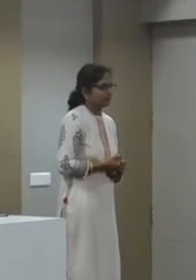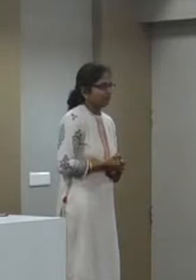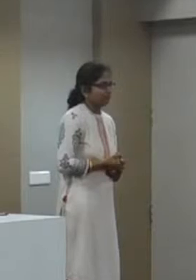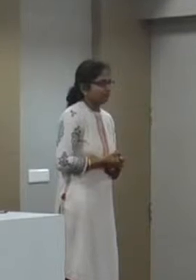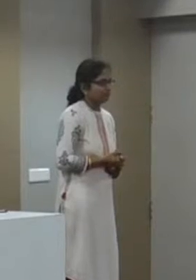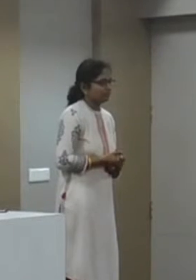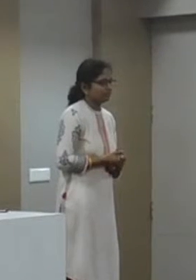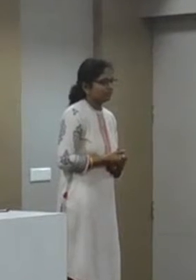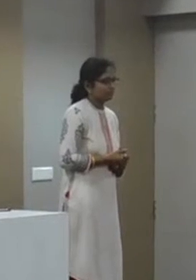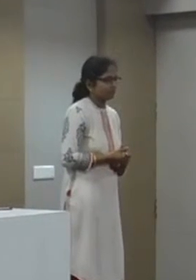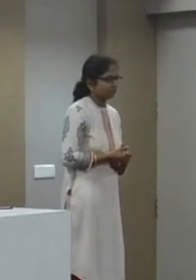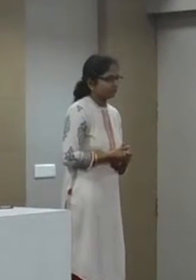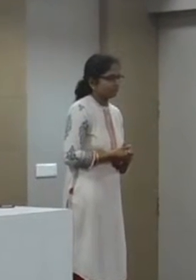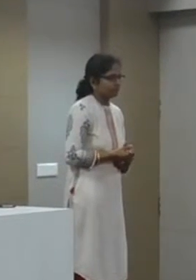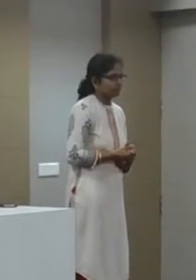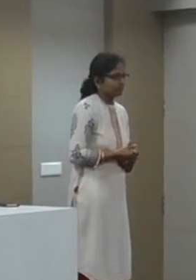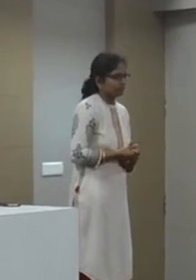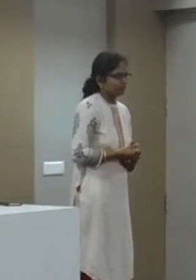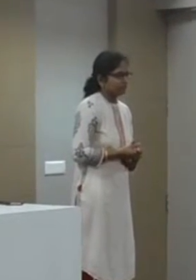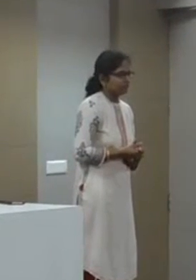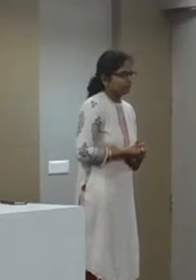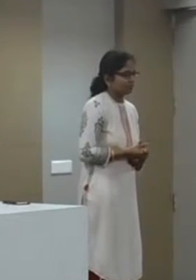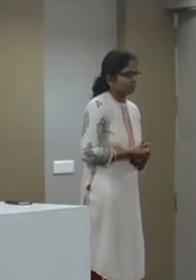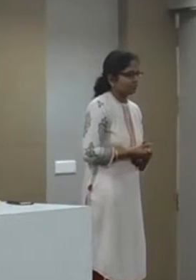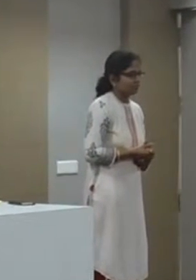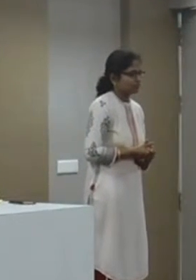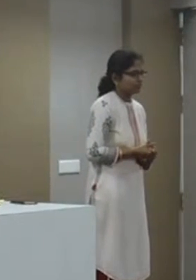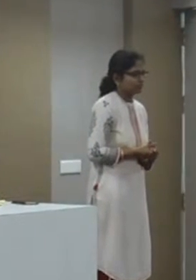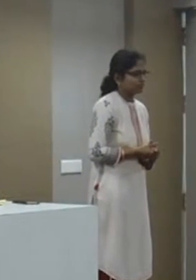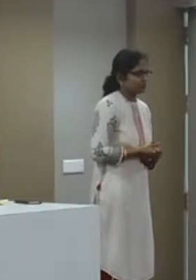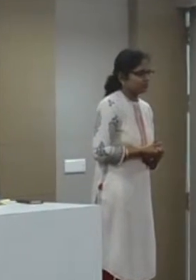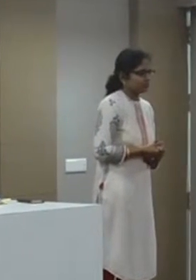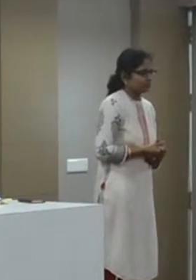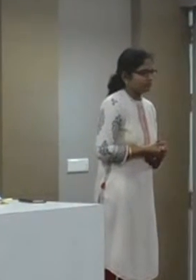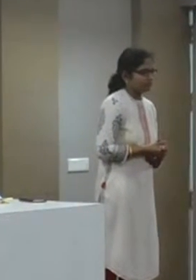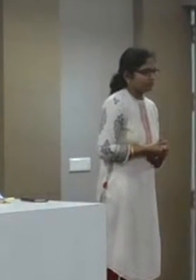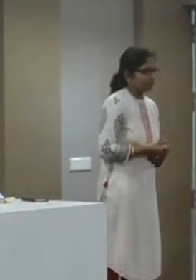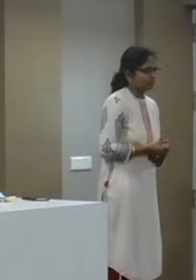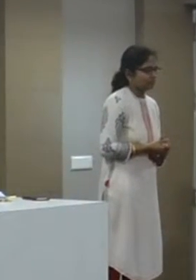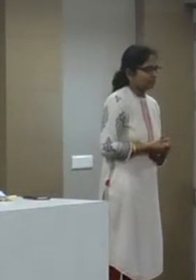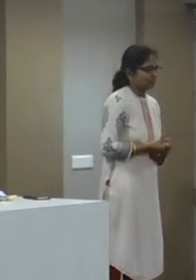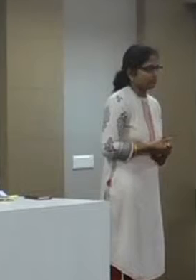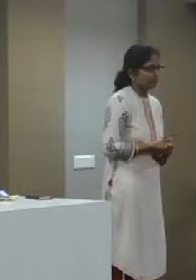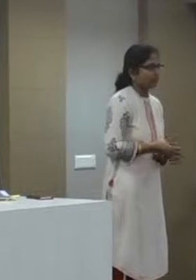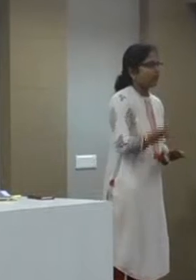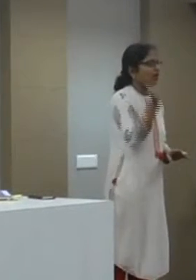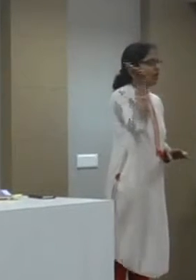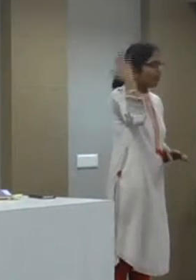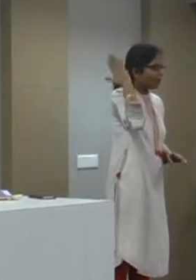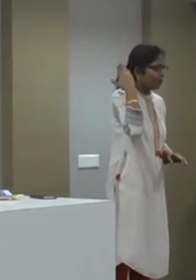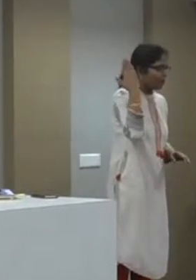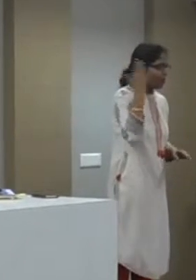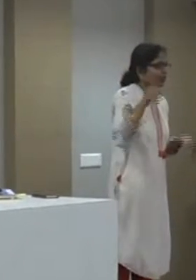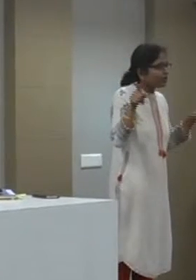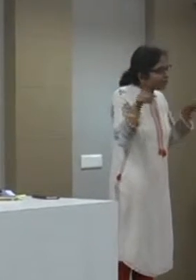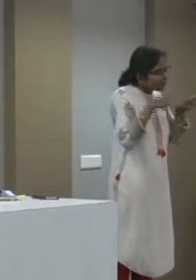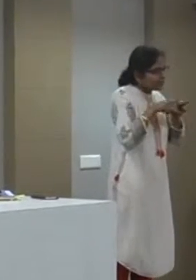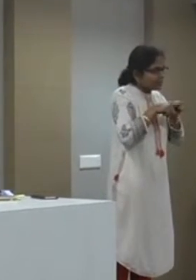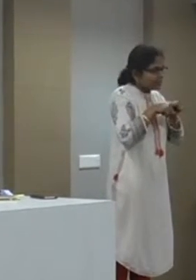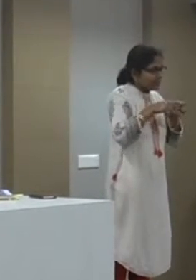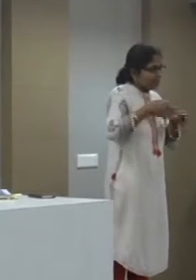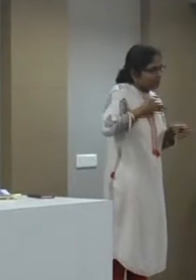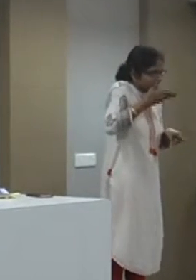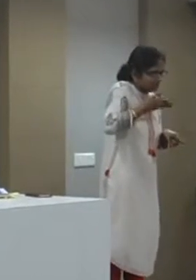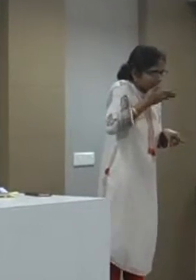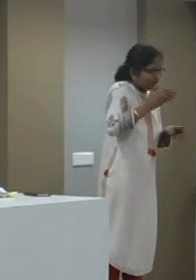A few days ago, we had conducted similar training for visually impaired voters.